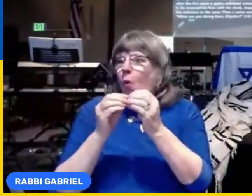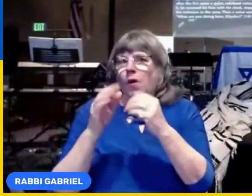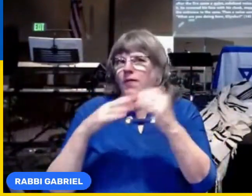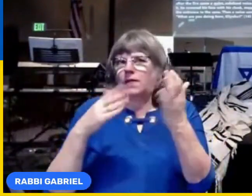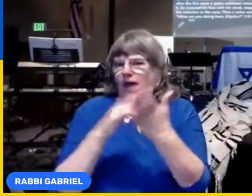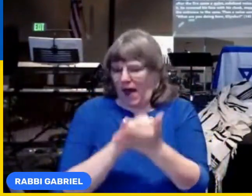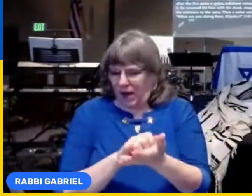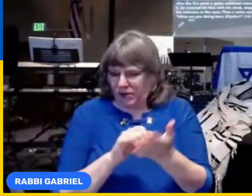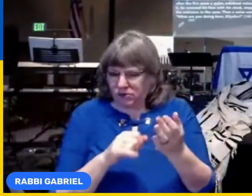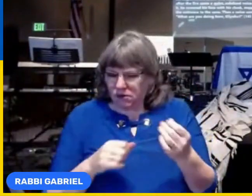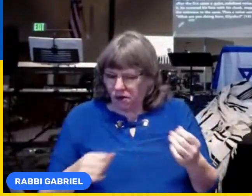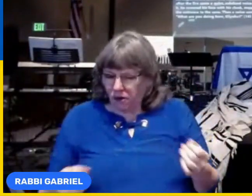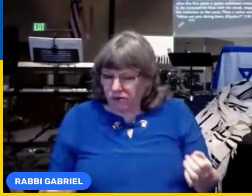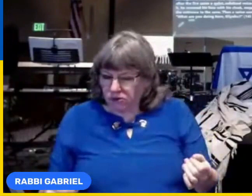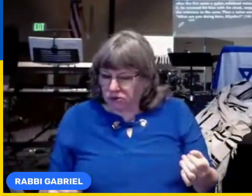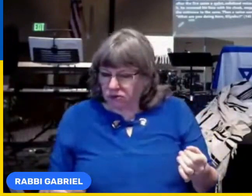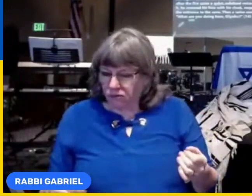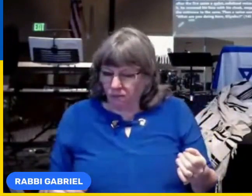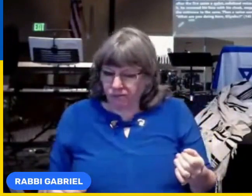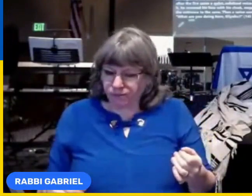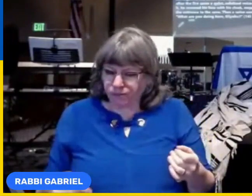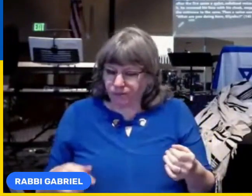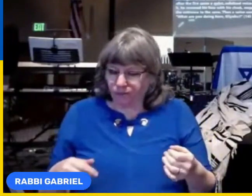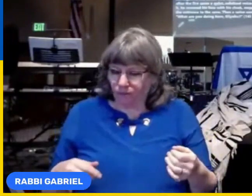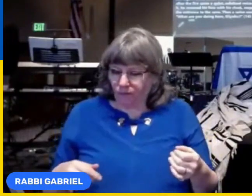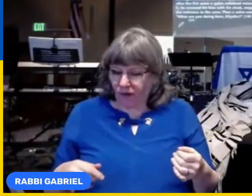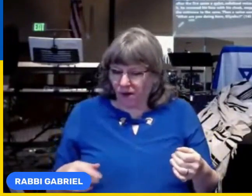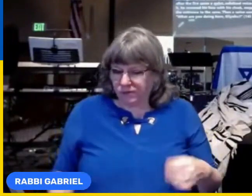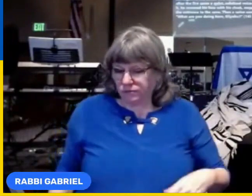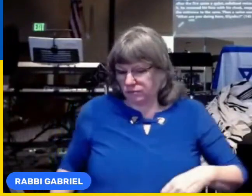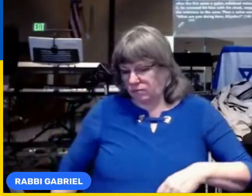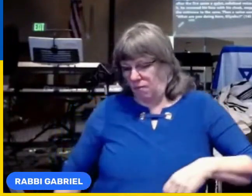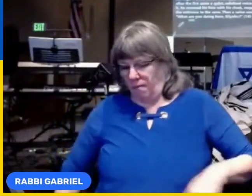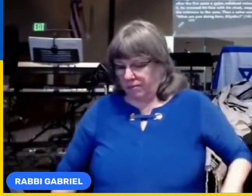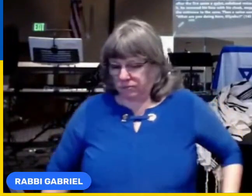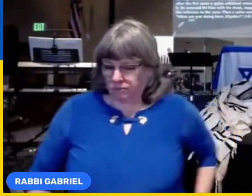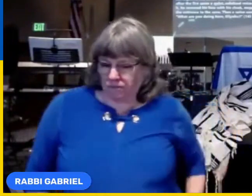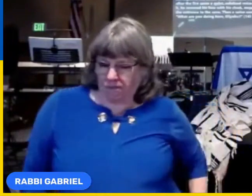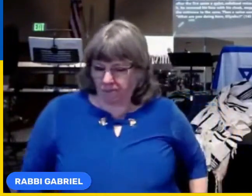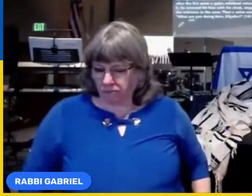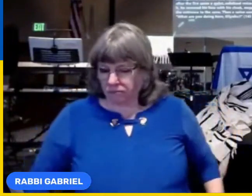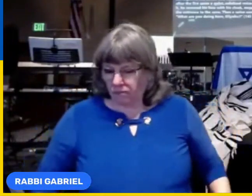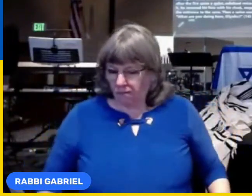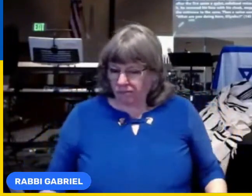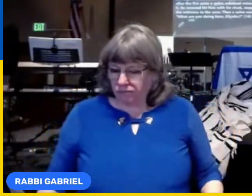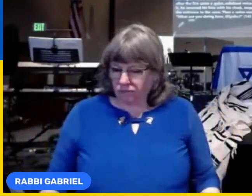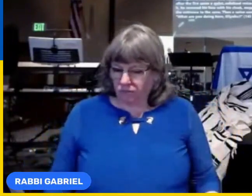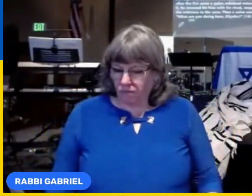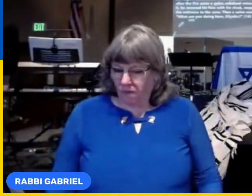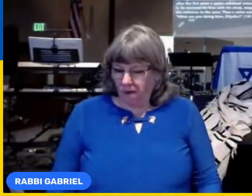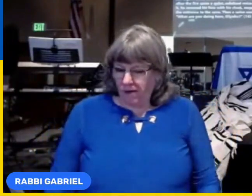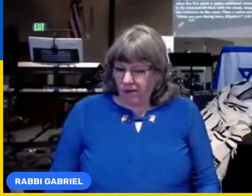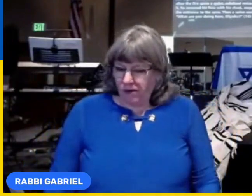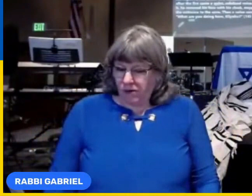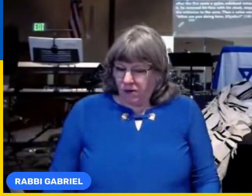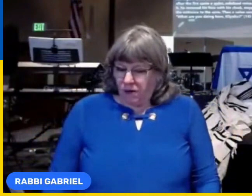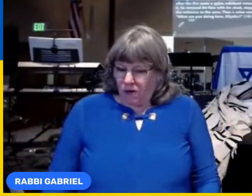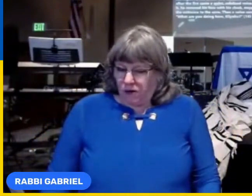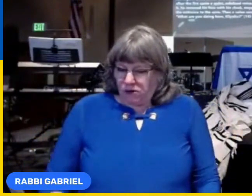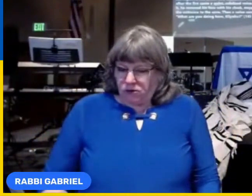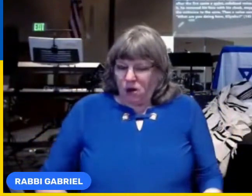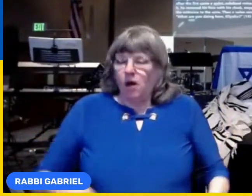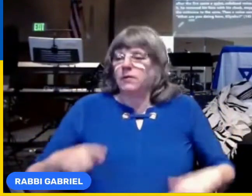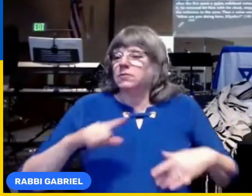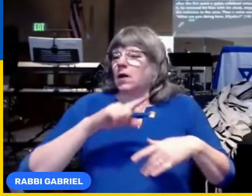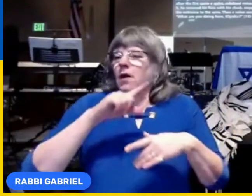reactions of the prophet who heard the voice that speaks in the desert, This voice